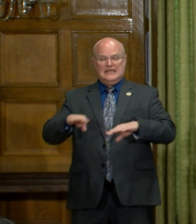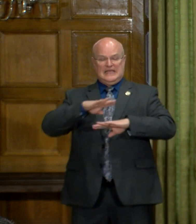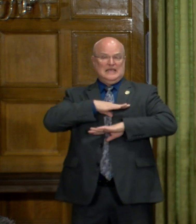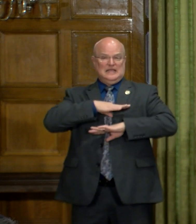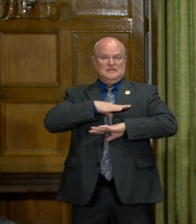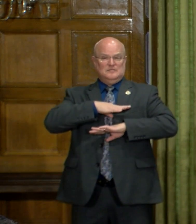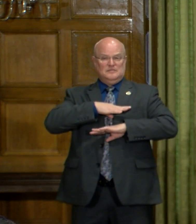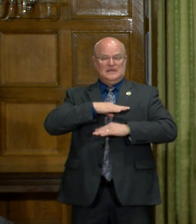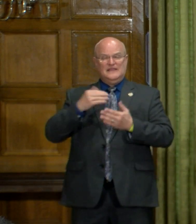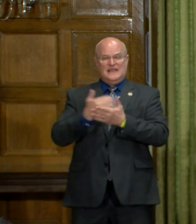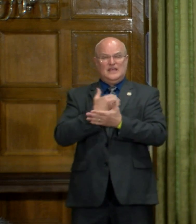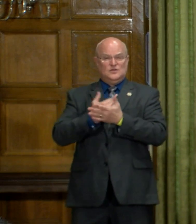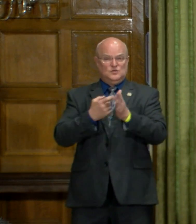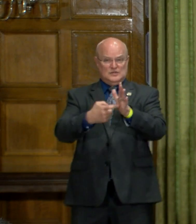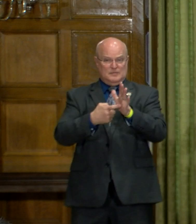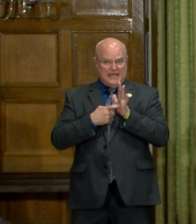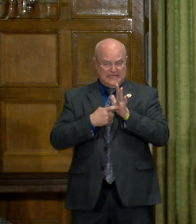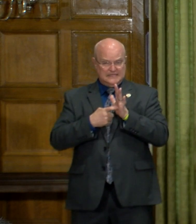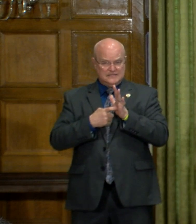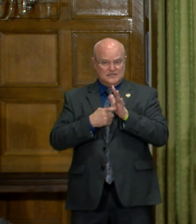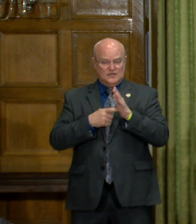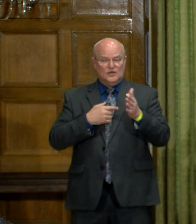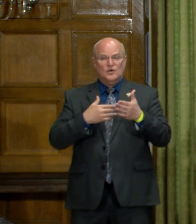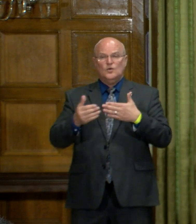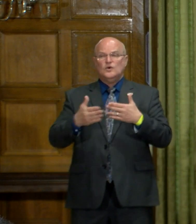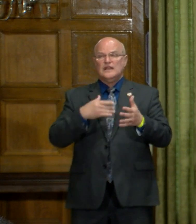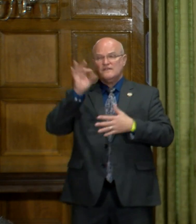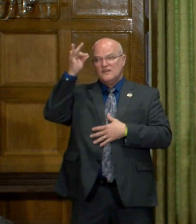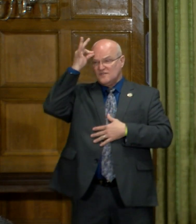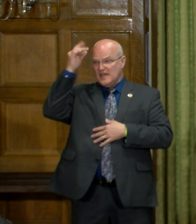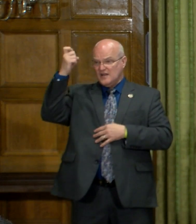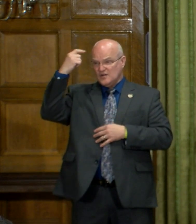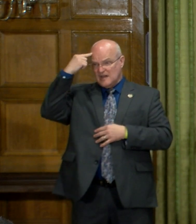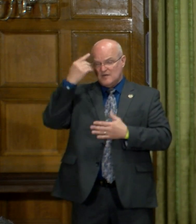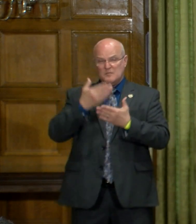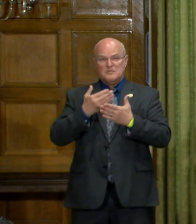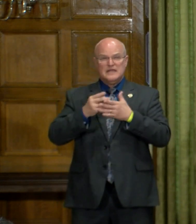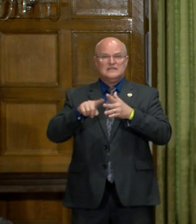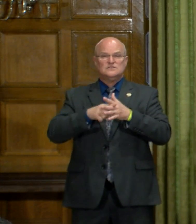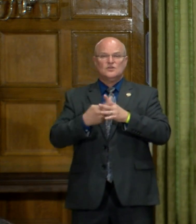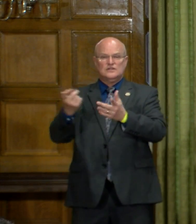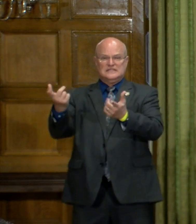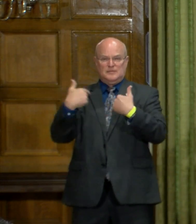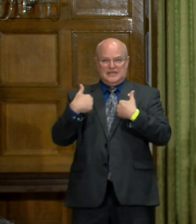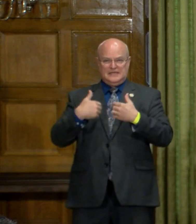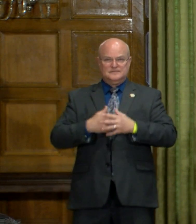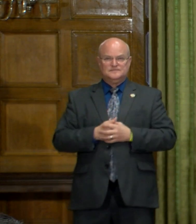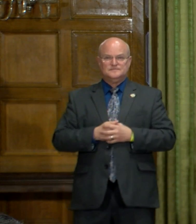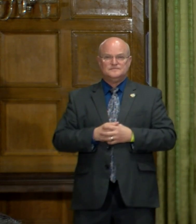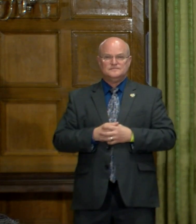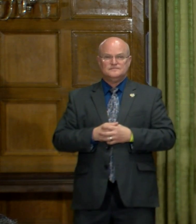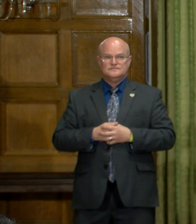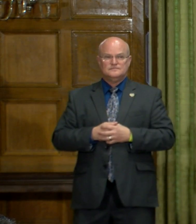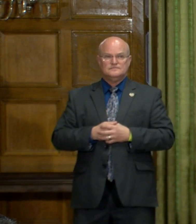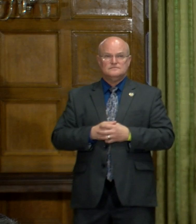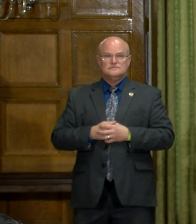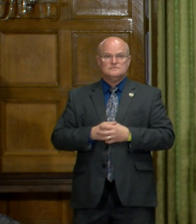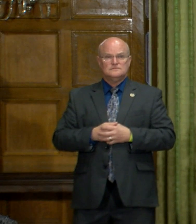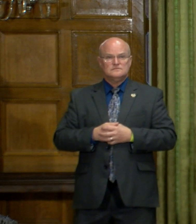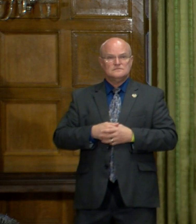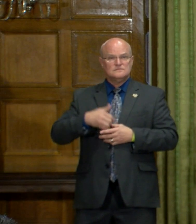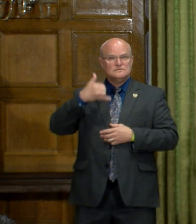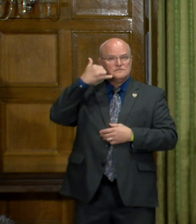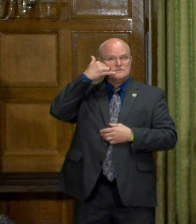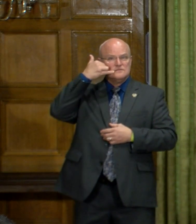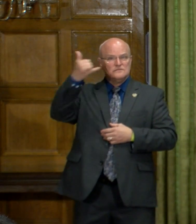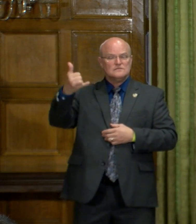meeting that new demand whenever the federal government money starts flowing. Is there a question